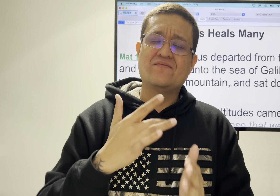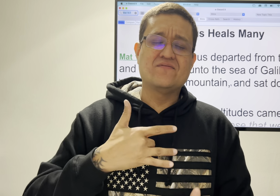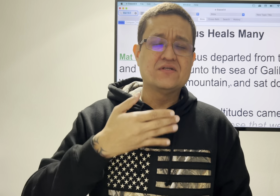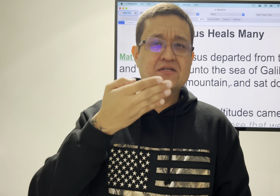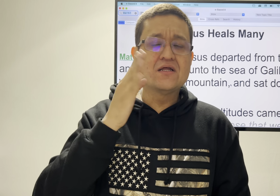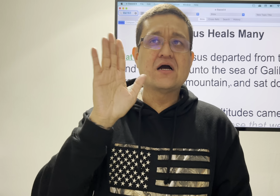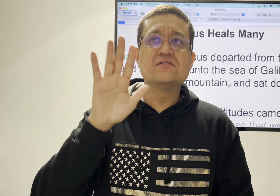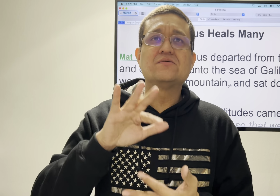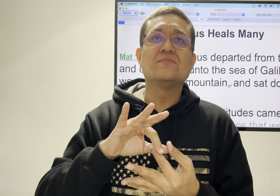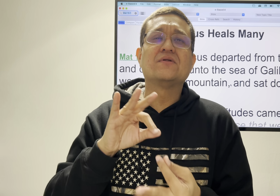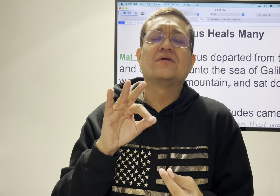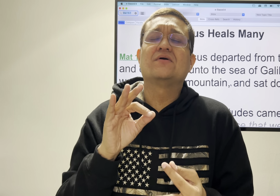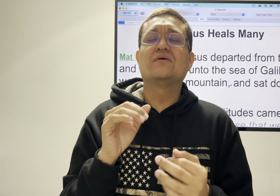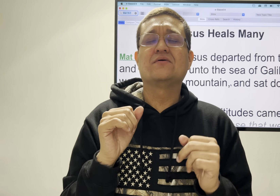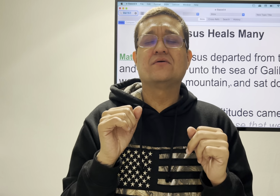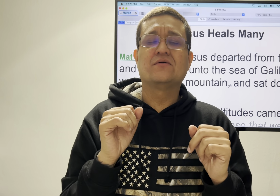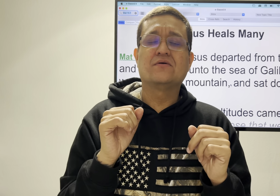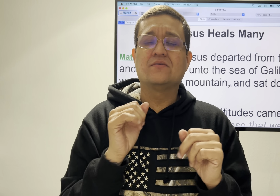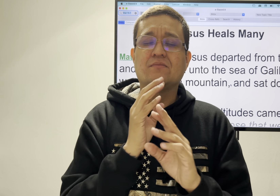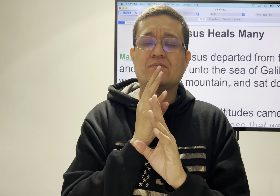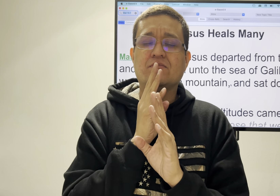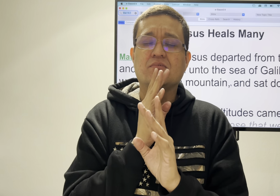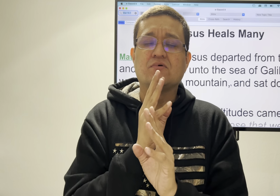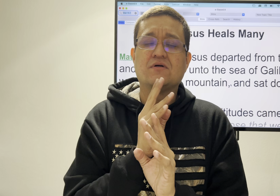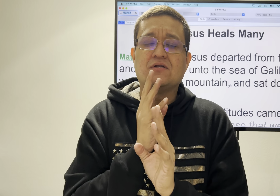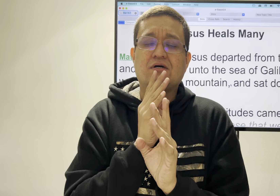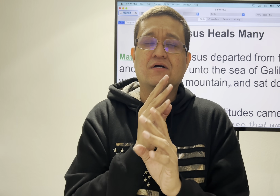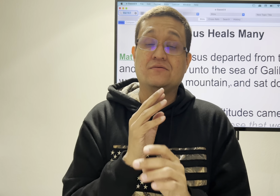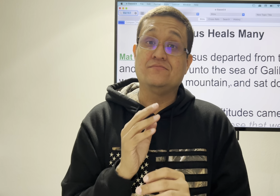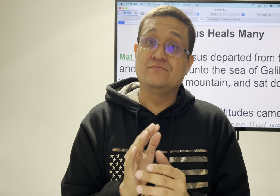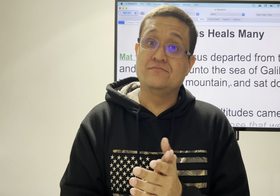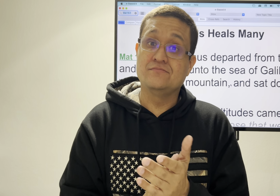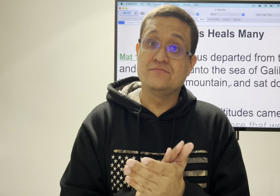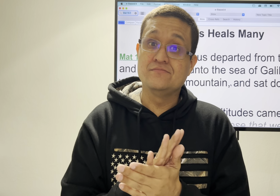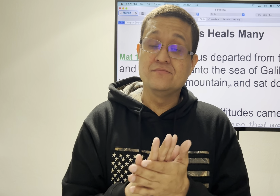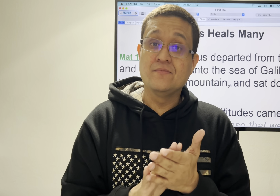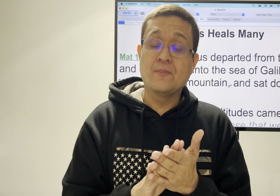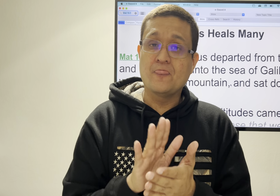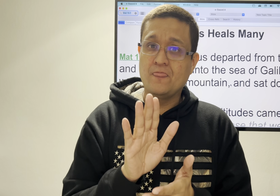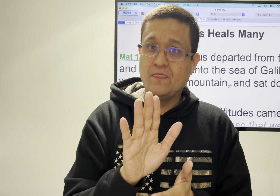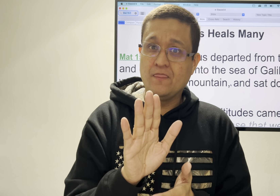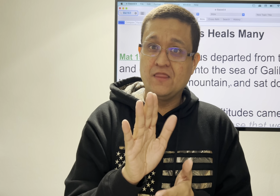We arrived there and we all started praying, and I could feel the Spirit of God there.